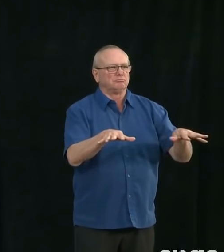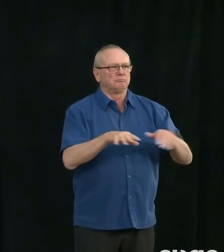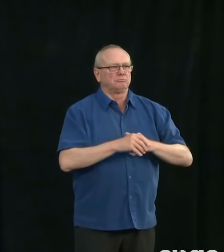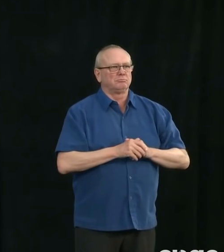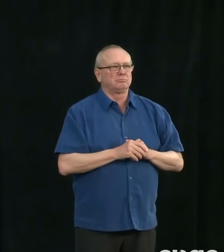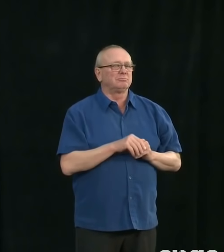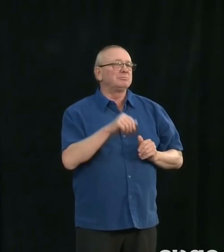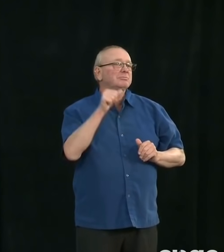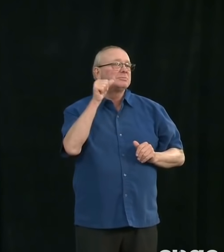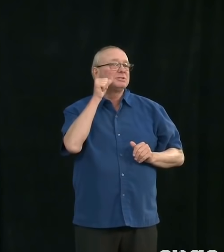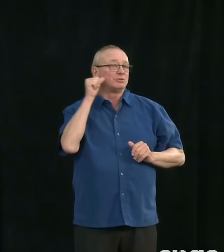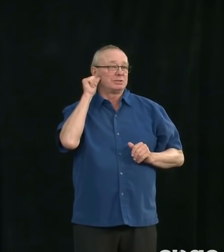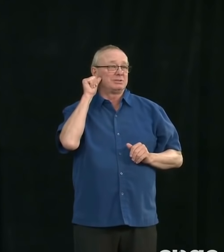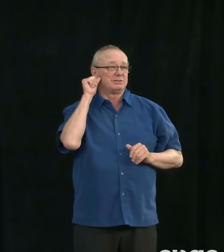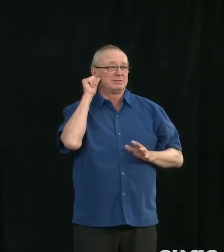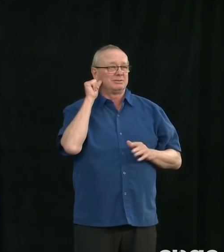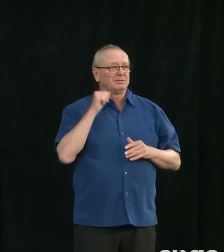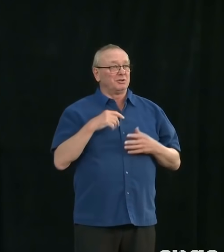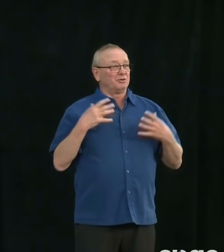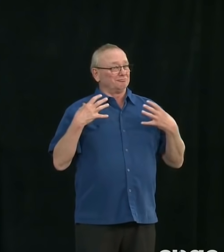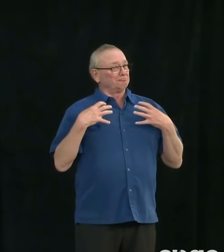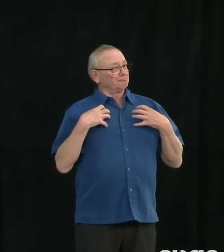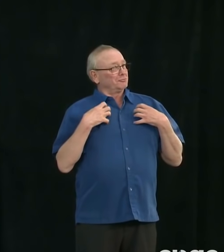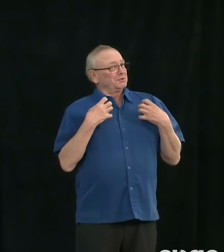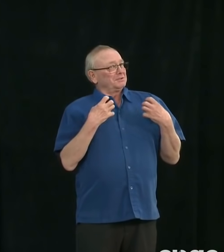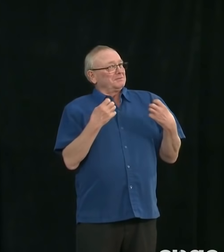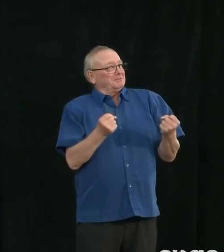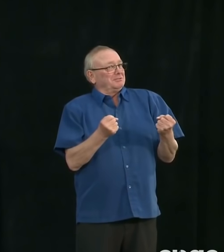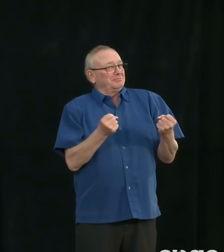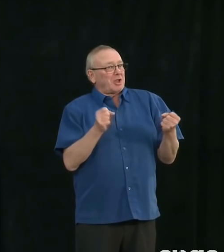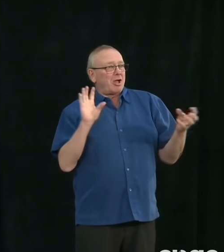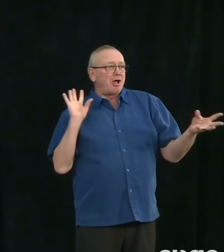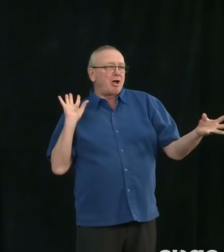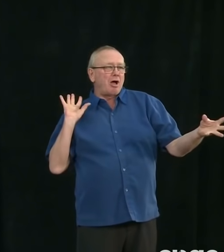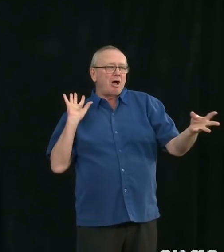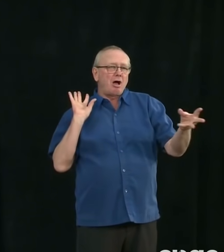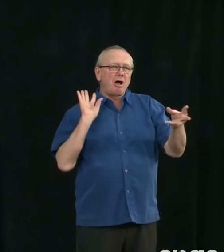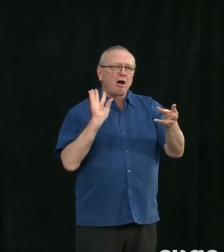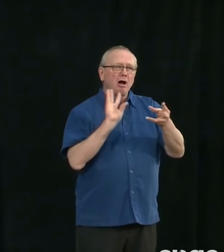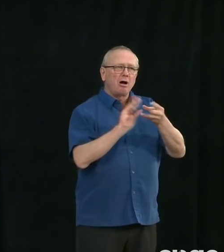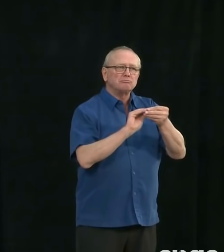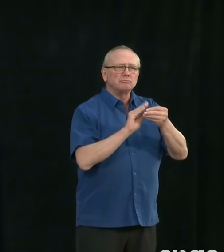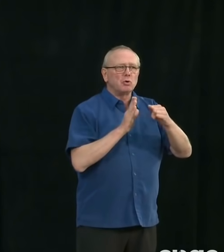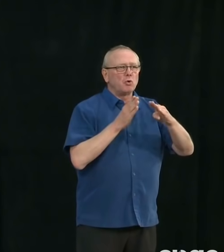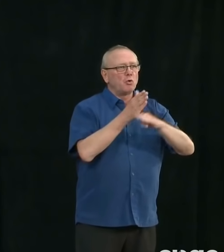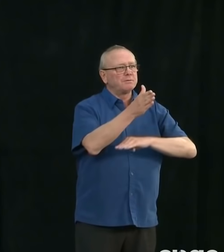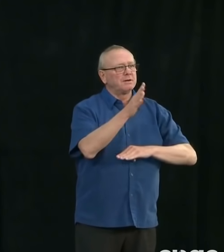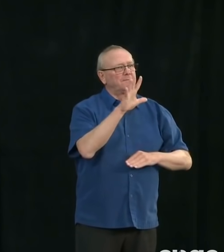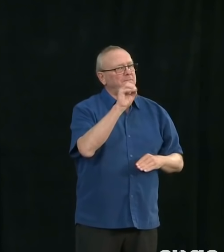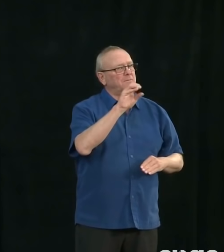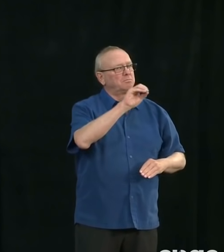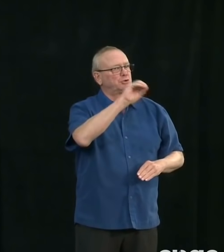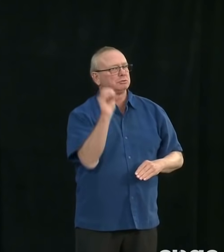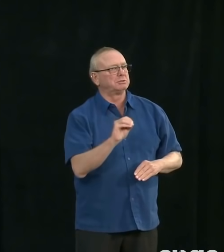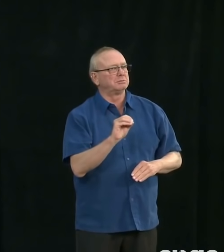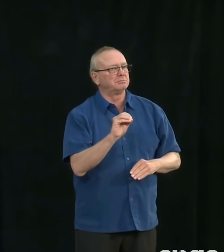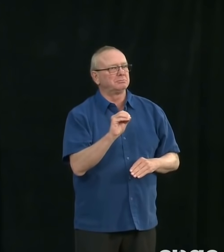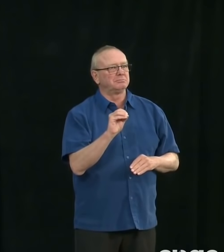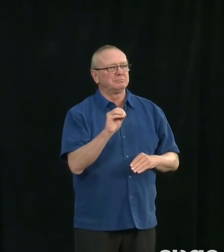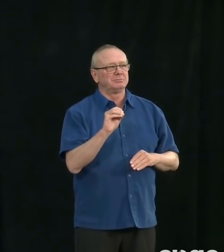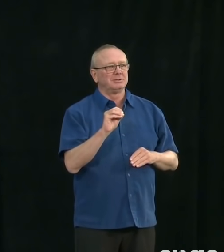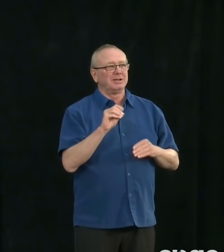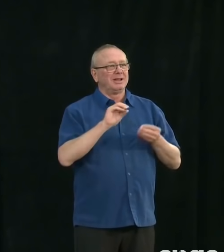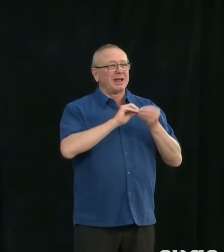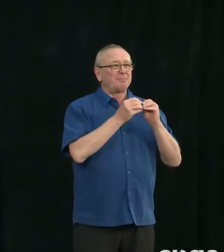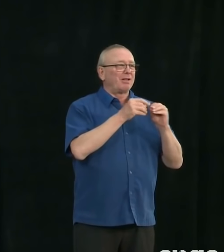cases here in Alberta made up more than half of Alberta's total confirmed cases of COVID-19. And that's certainly positive